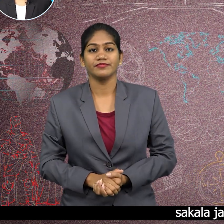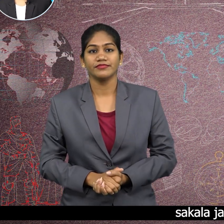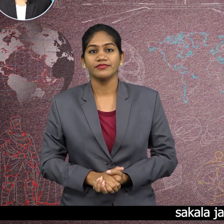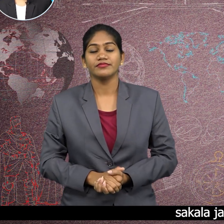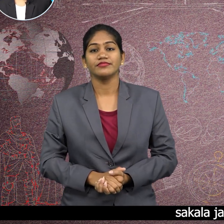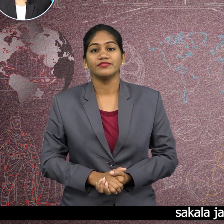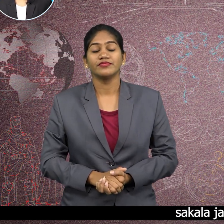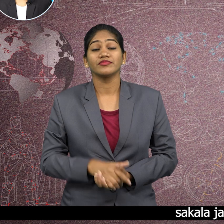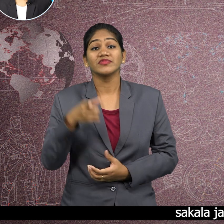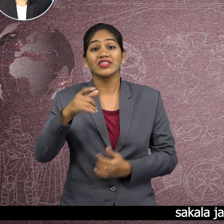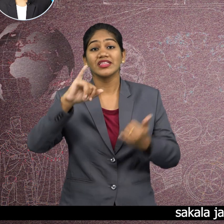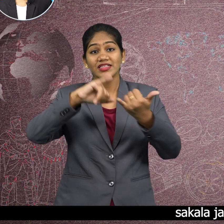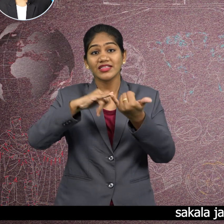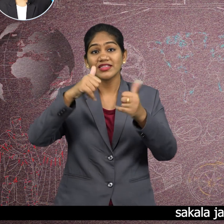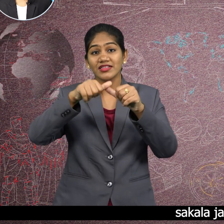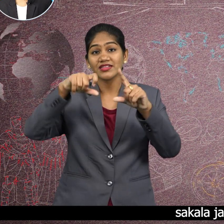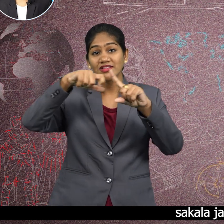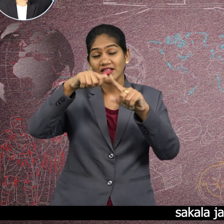Sakala Janula Same,